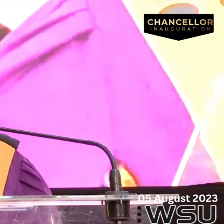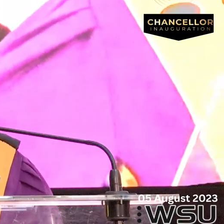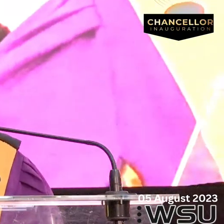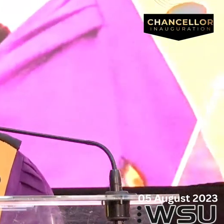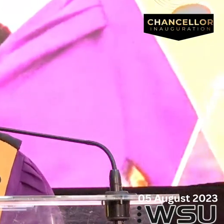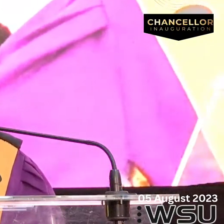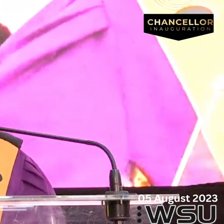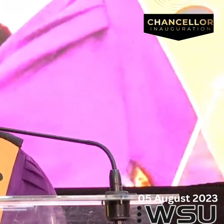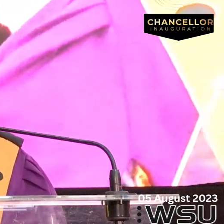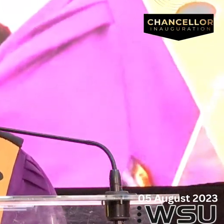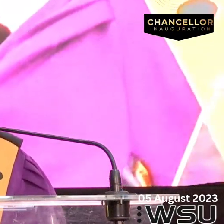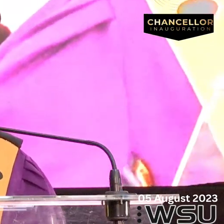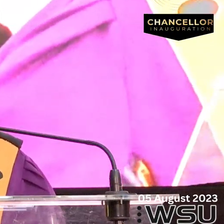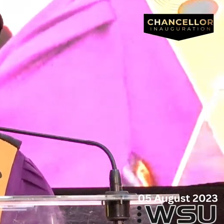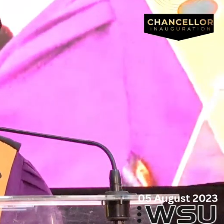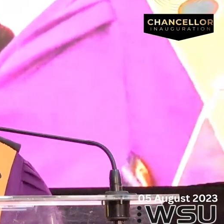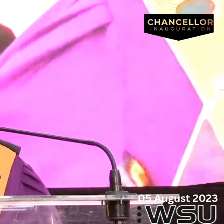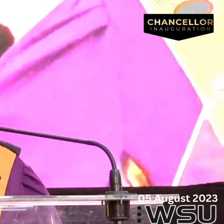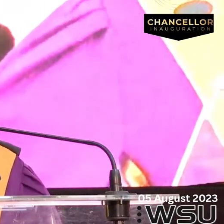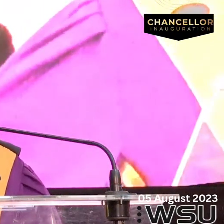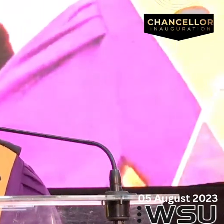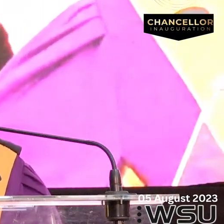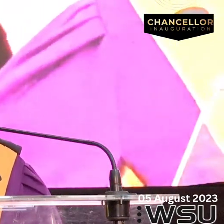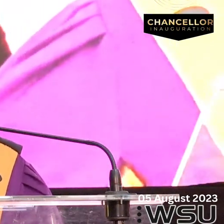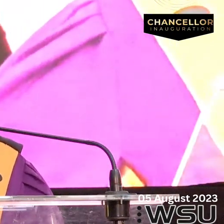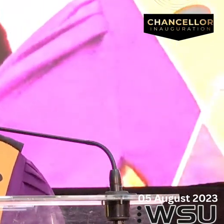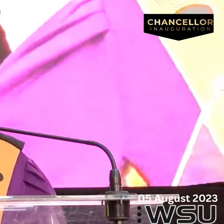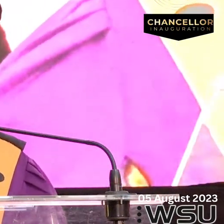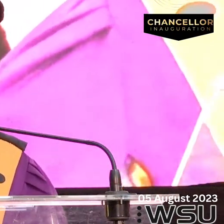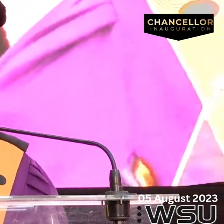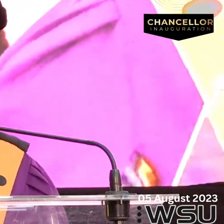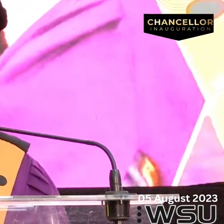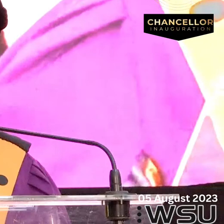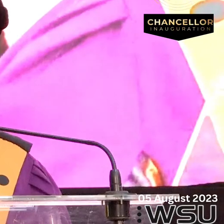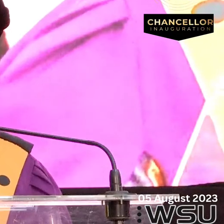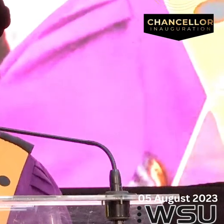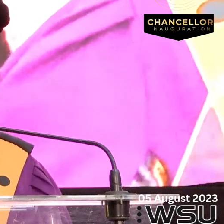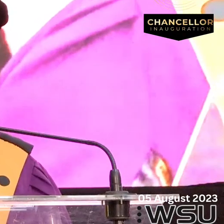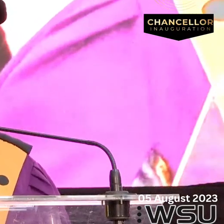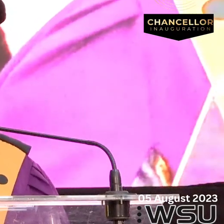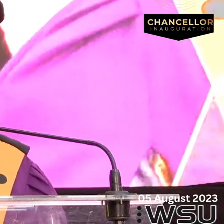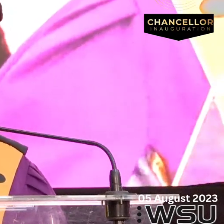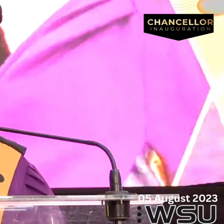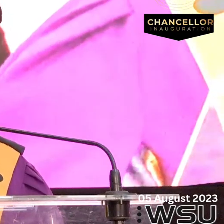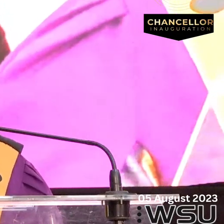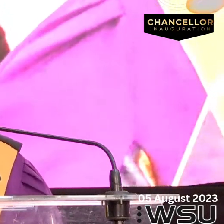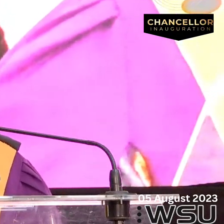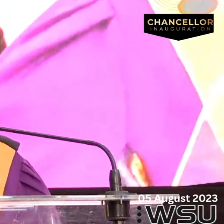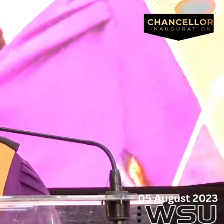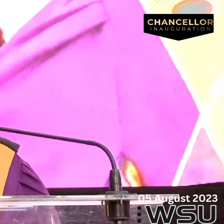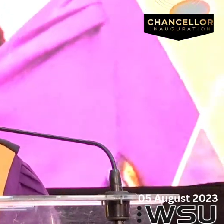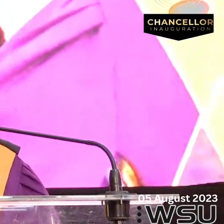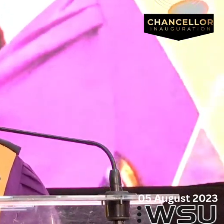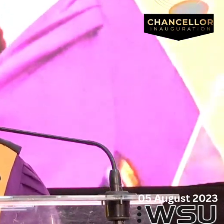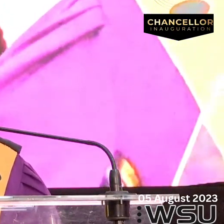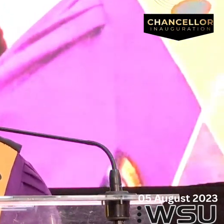Project. I saw for myself during the graduation that the majority of students come from poor